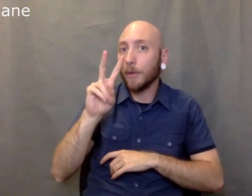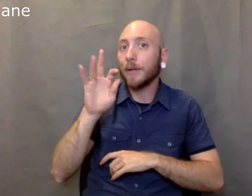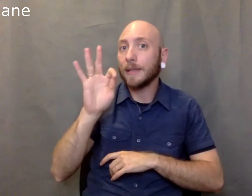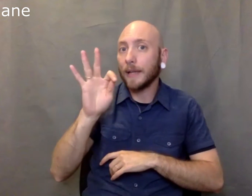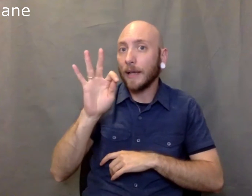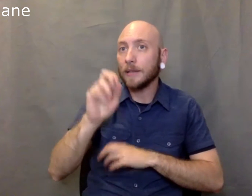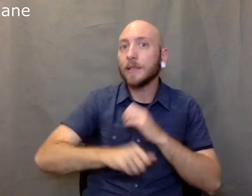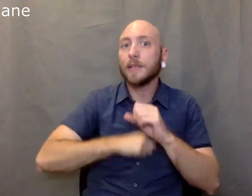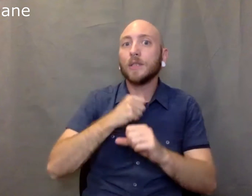2019.